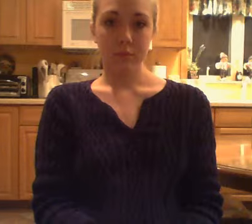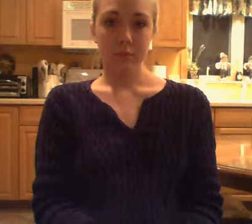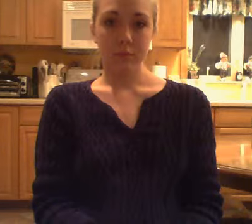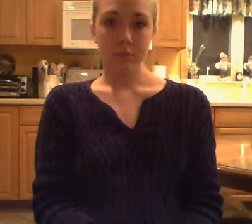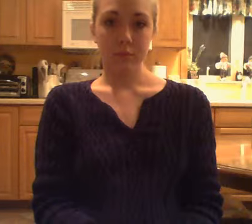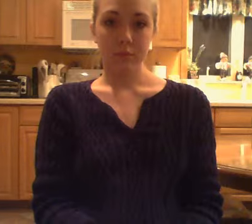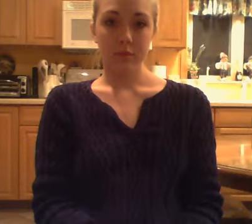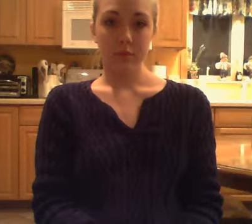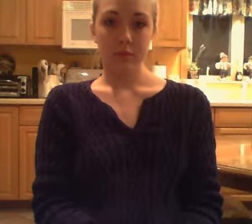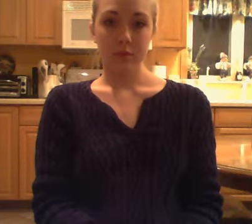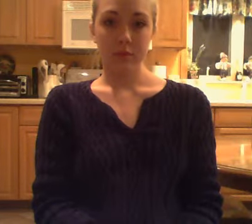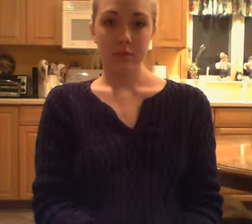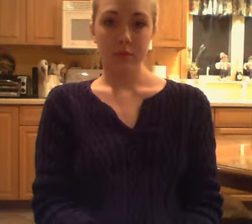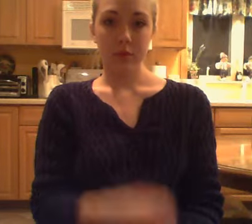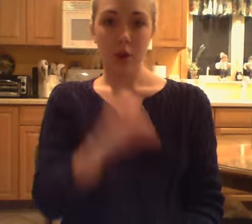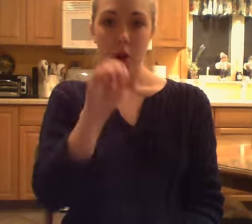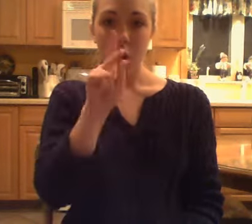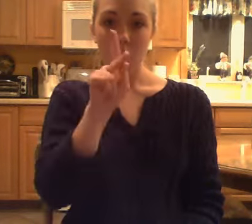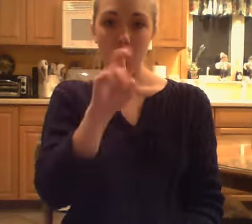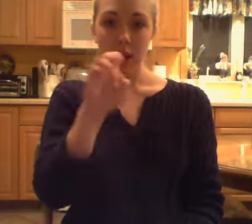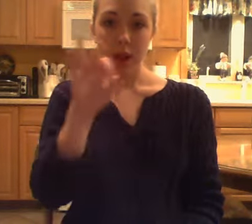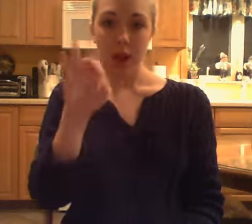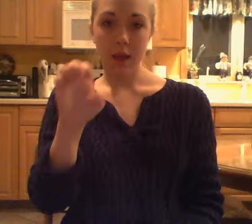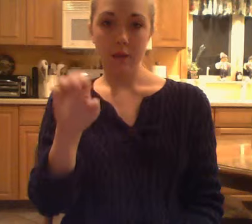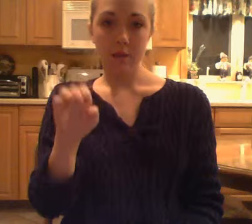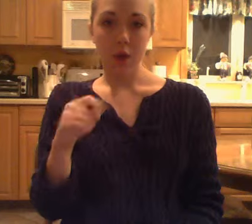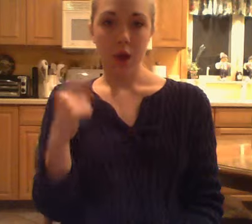O'Keeffe. I always pretend like I'm sneezing.